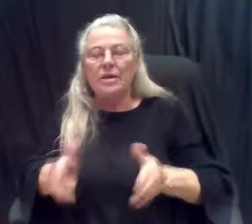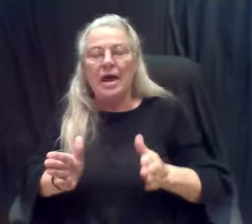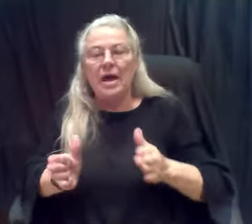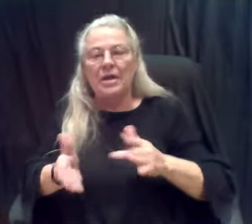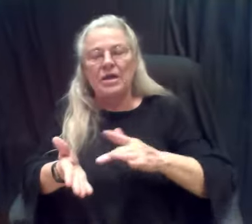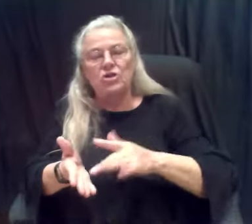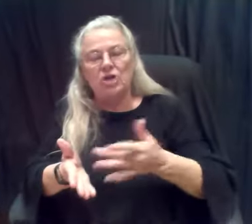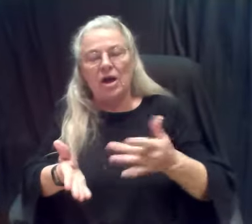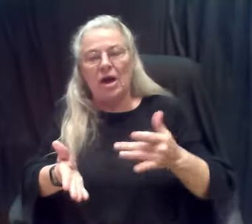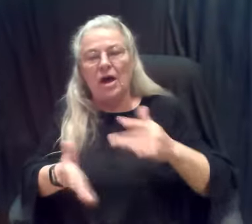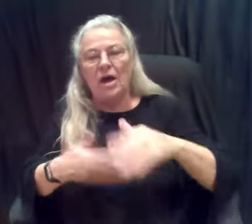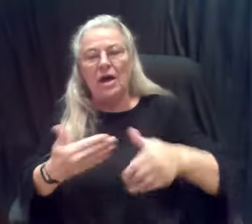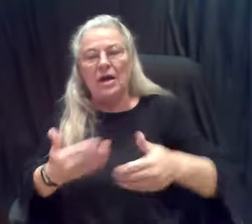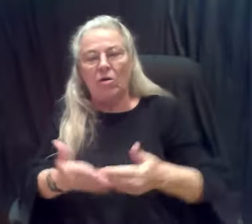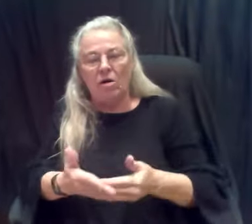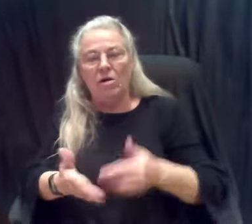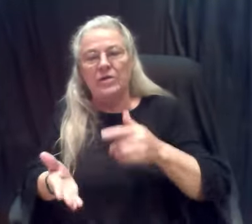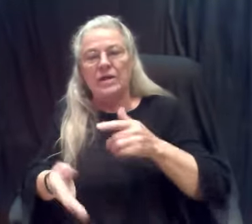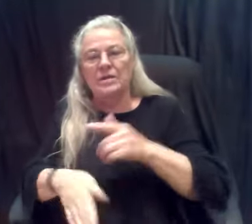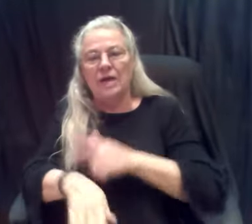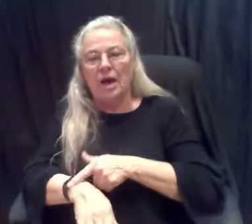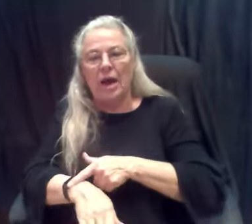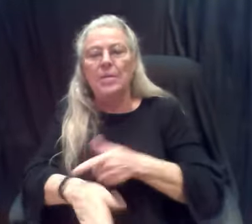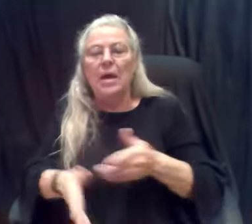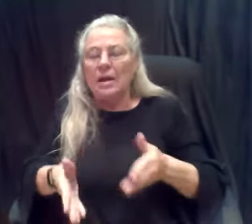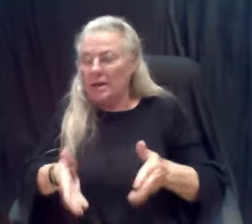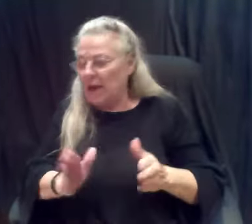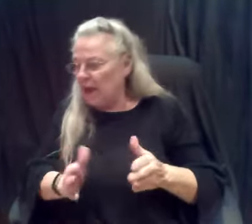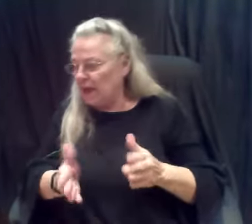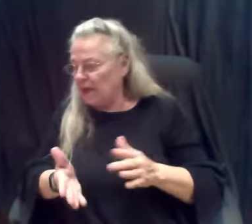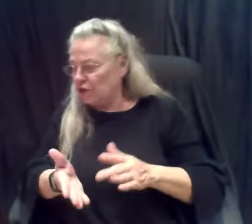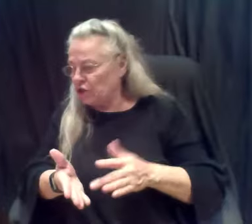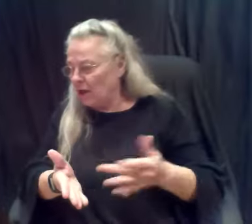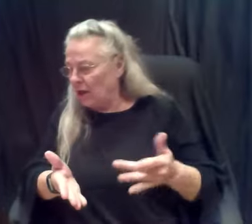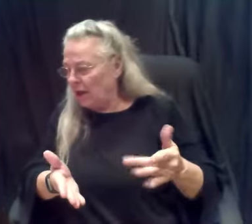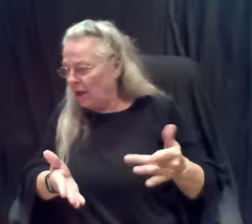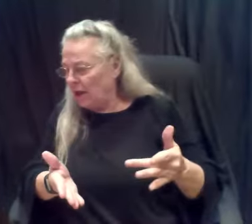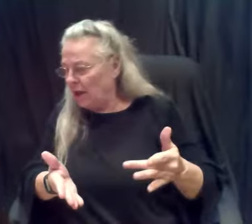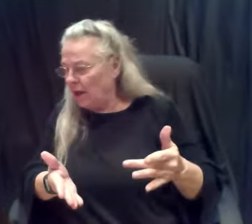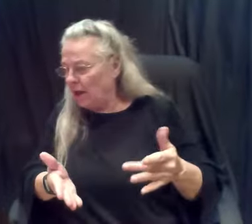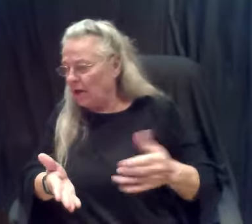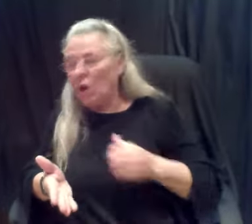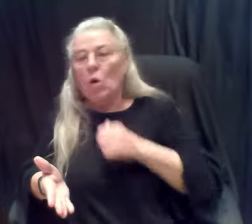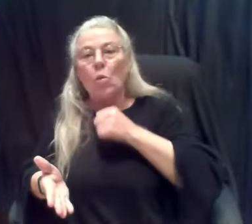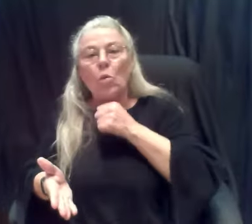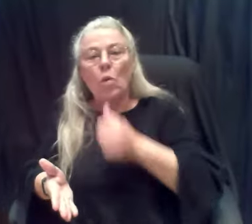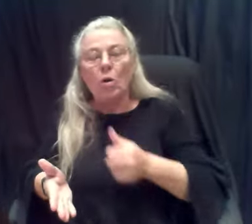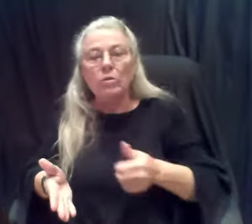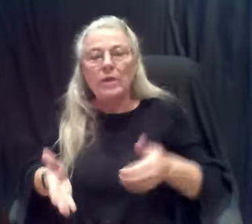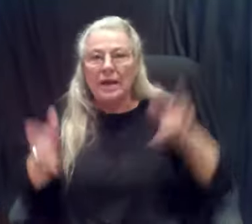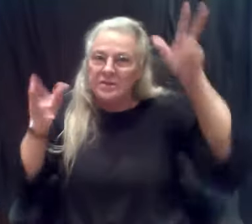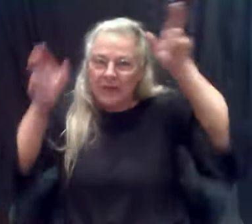let it shine all the time, let it shine. Won't let